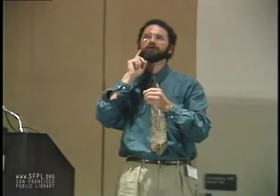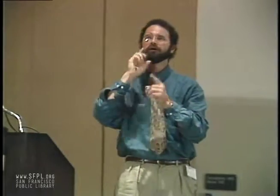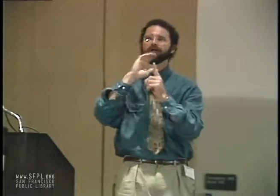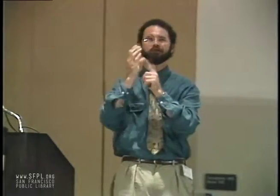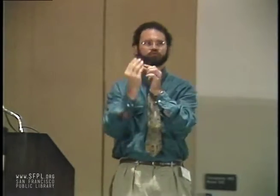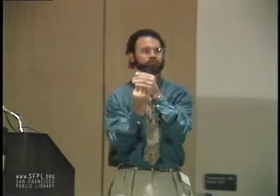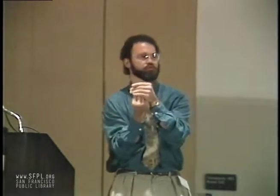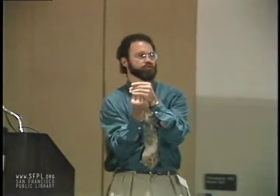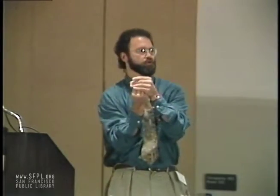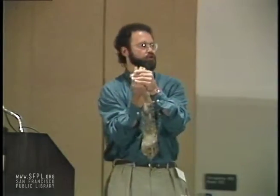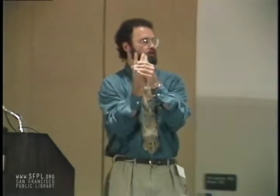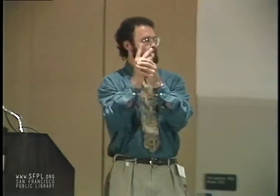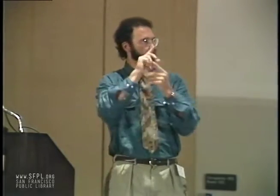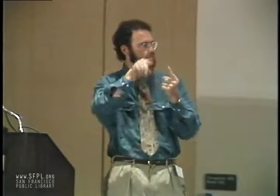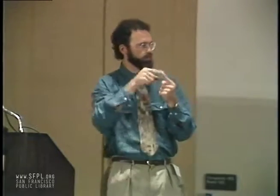Europe.